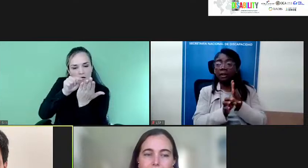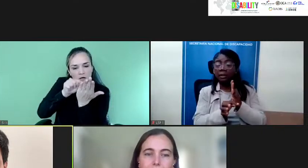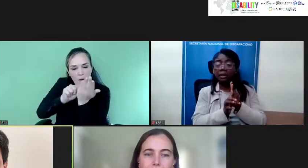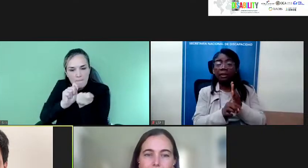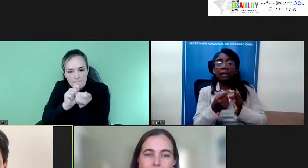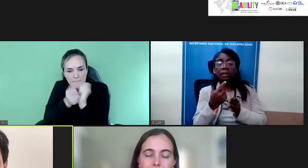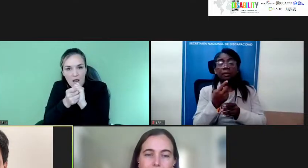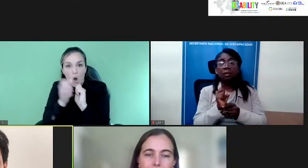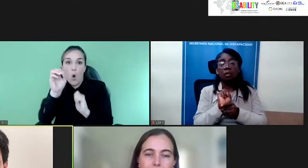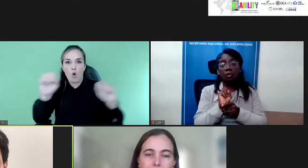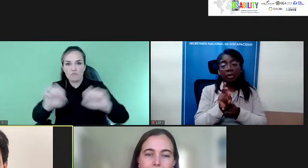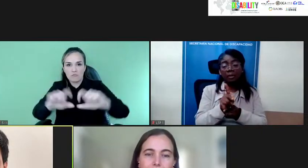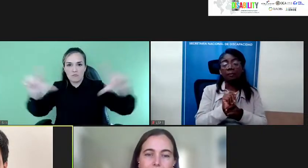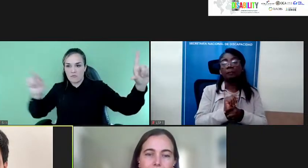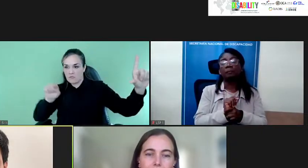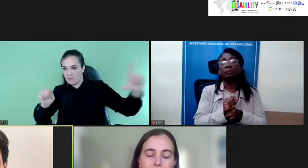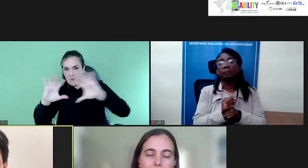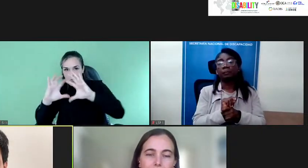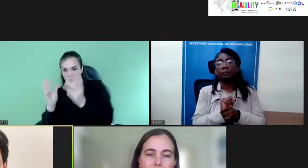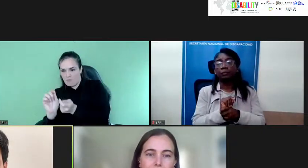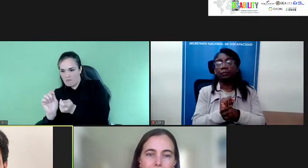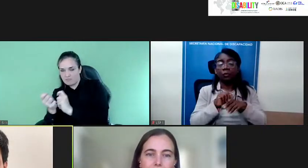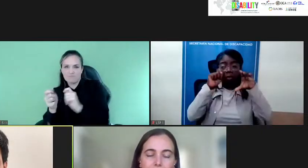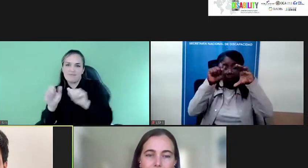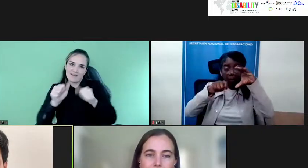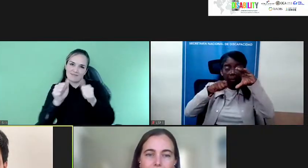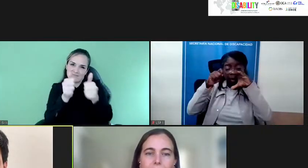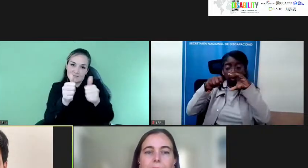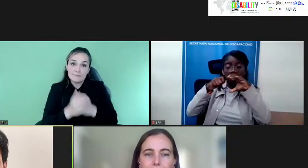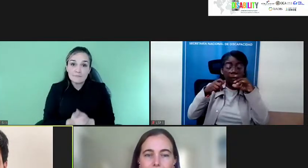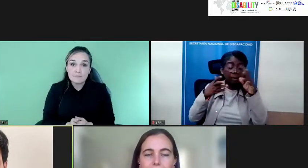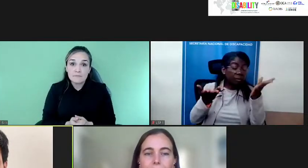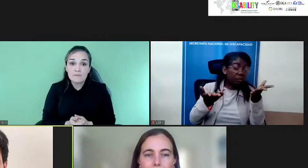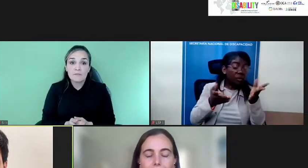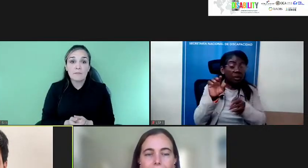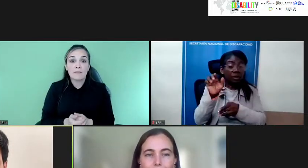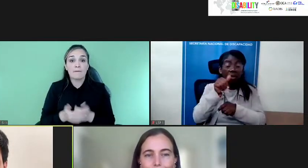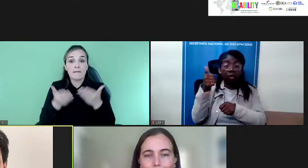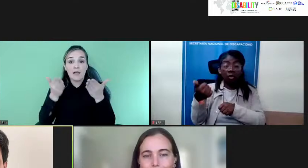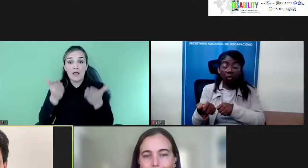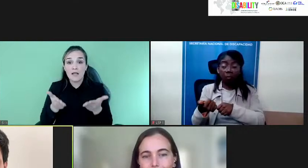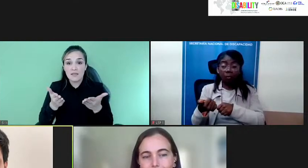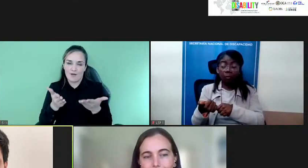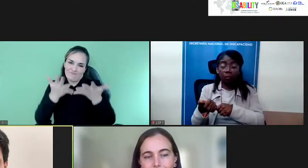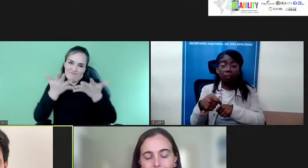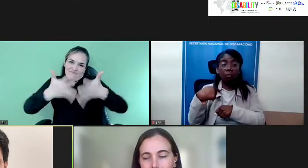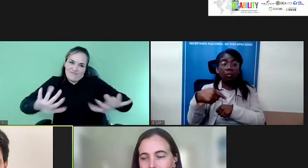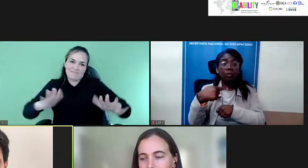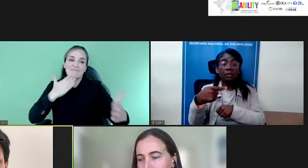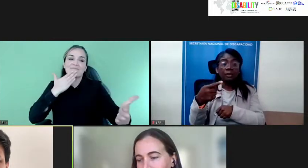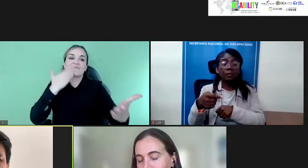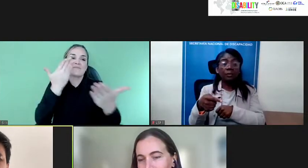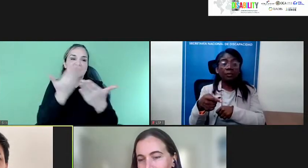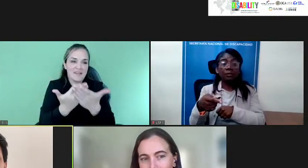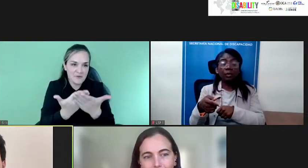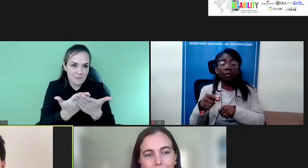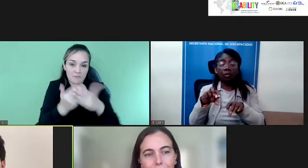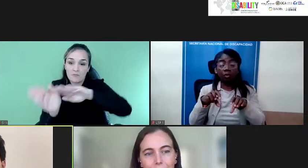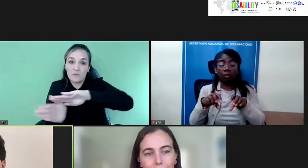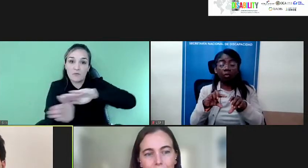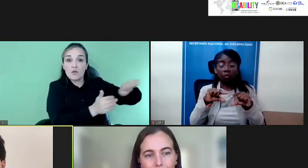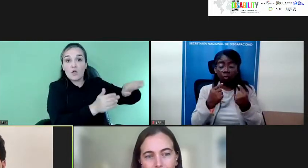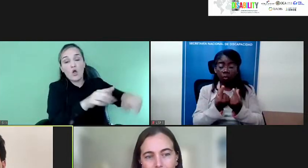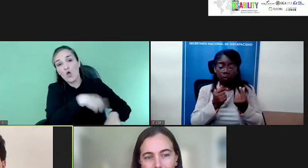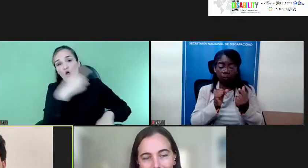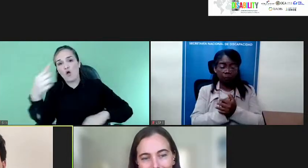so from the technical point i would like to get the okay with the cameras and everything of the next